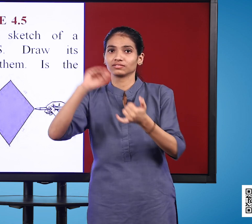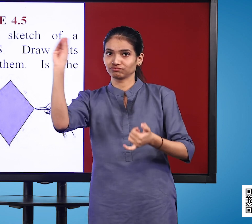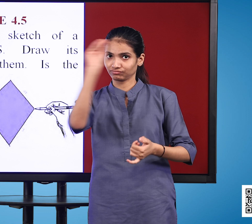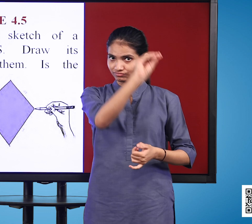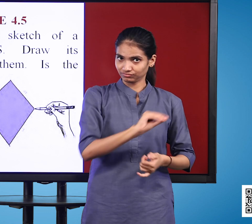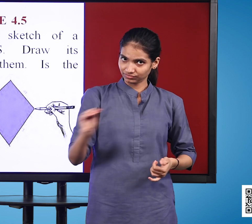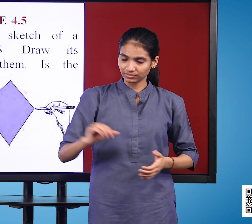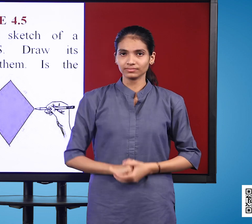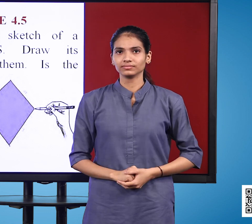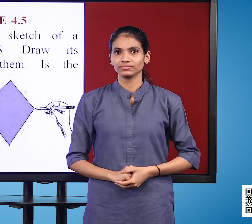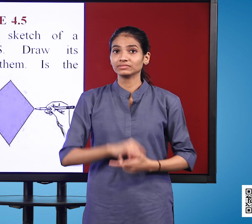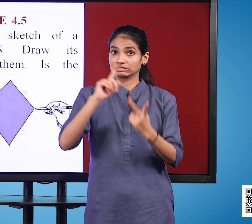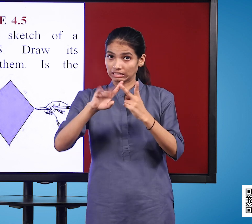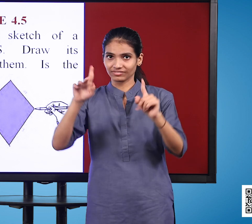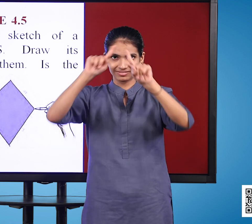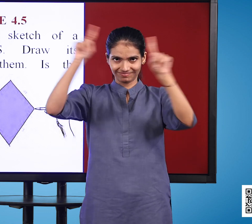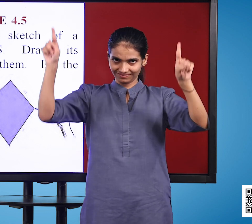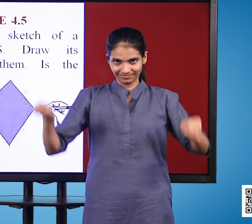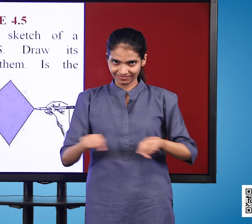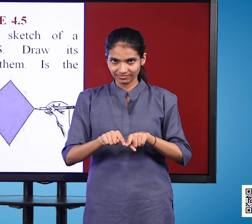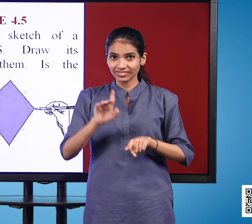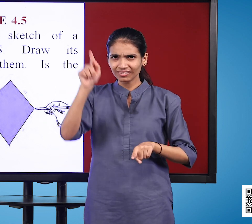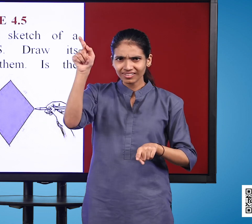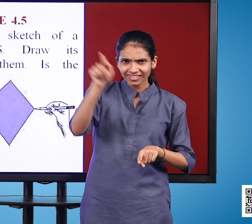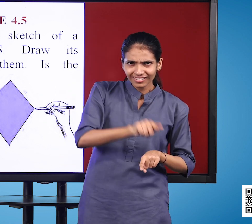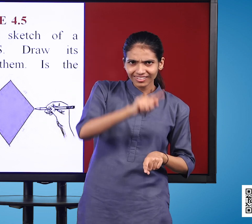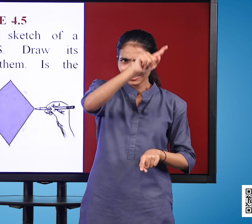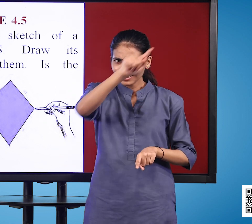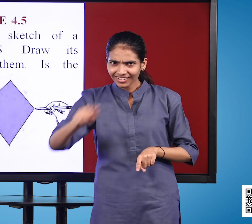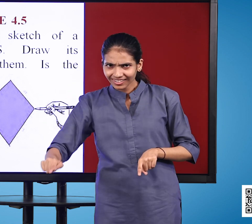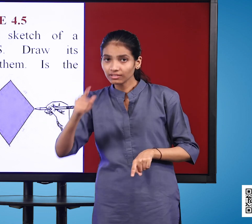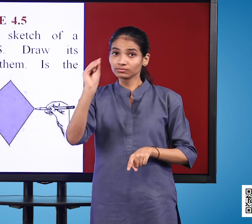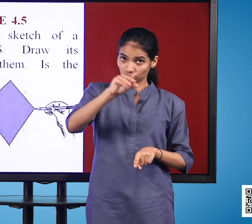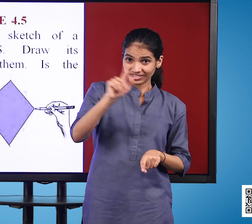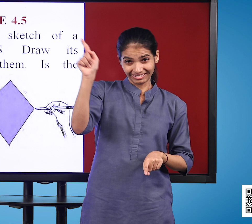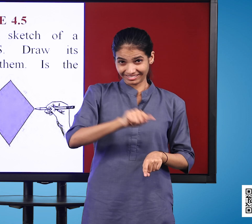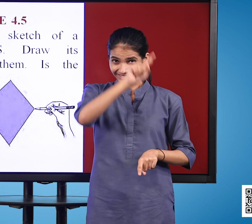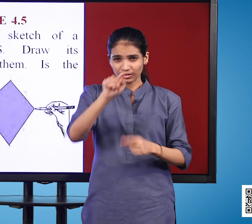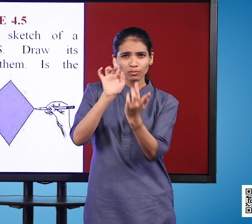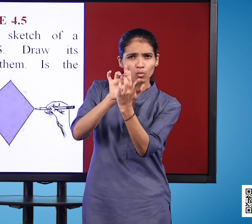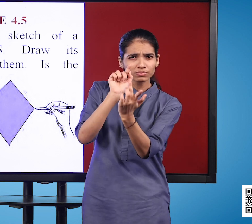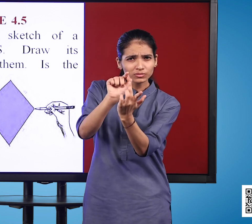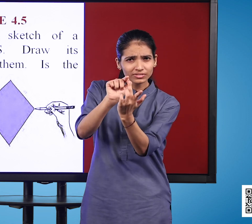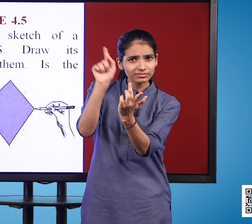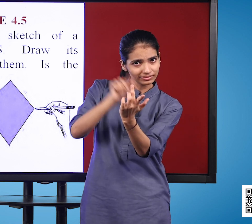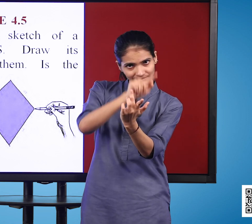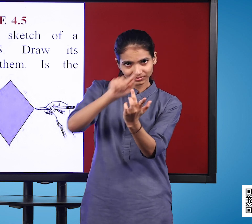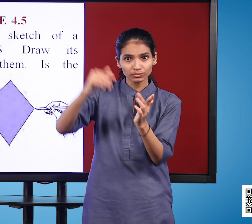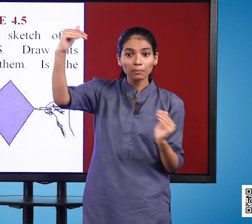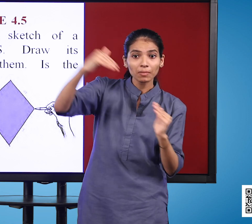Draw its diagonals. Name them. Is the meeting point of the diagonals in the interior or